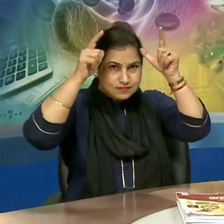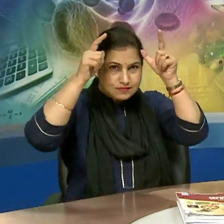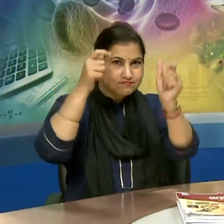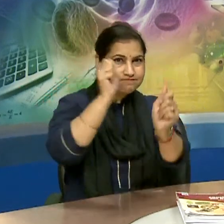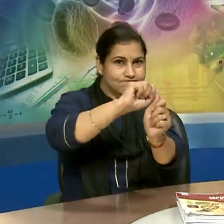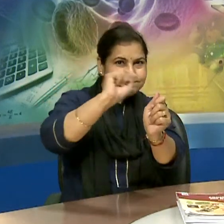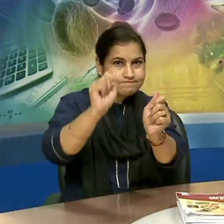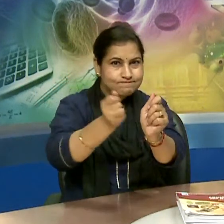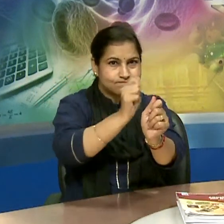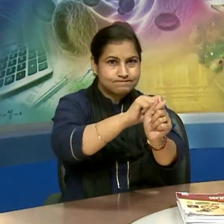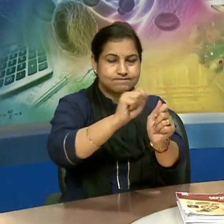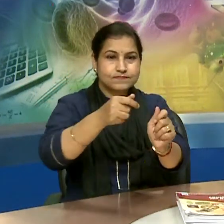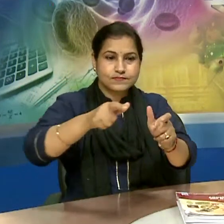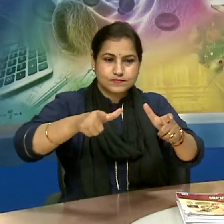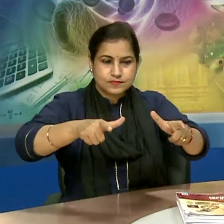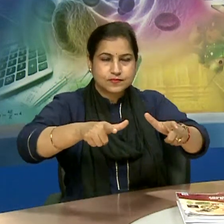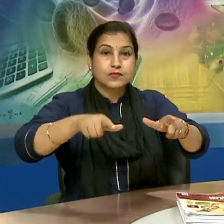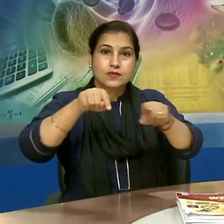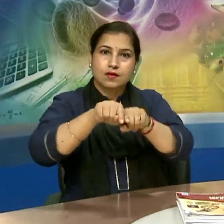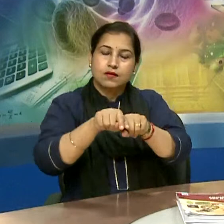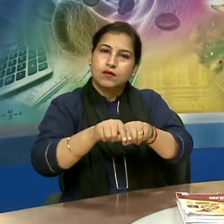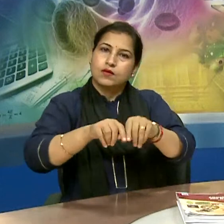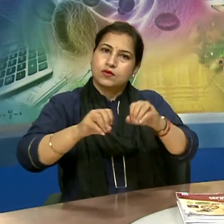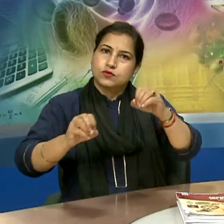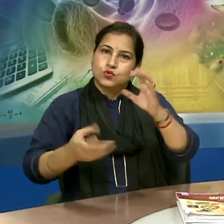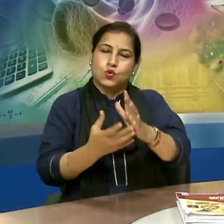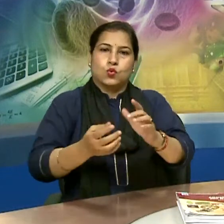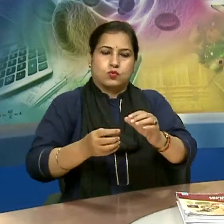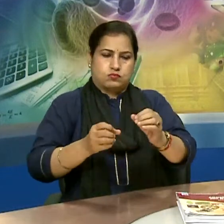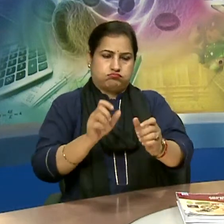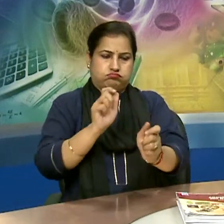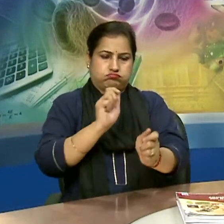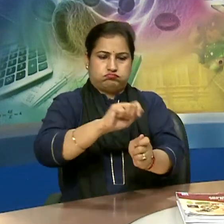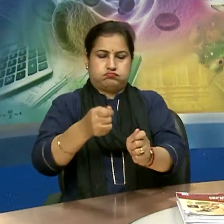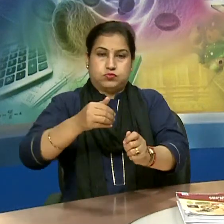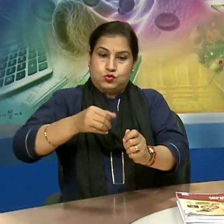Queen Elizabeth I, a furlong